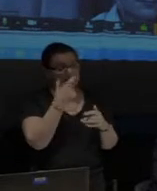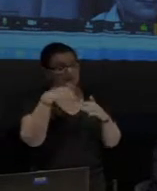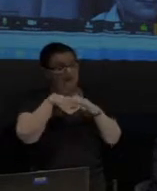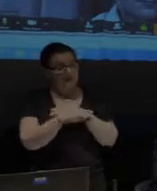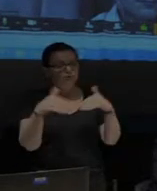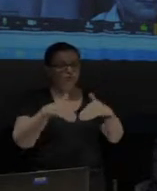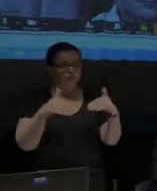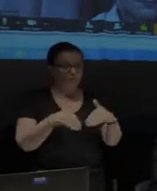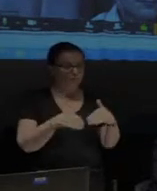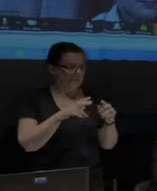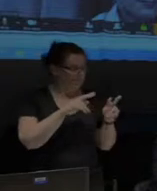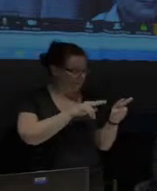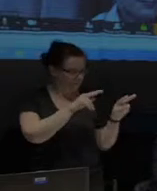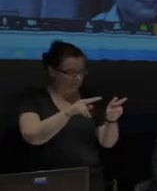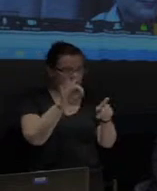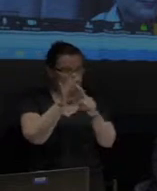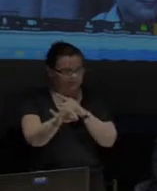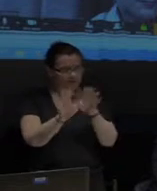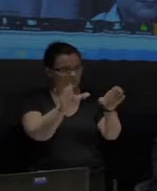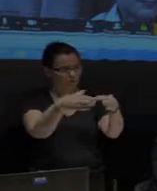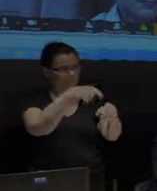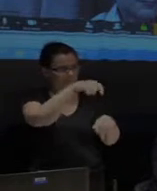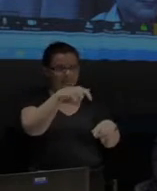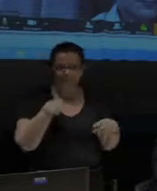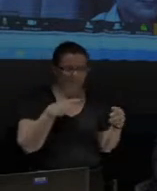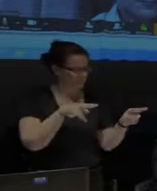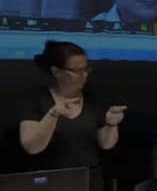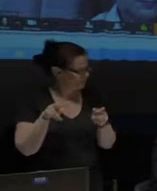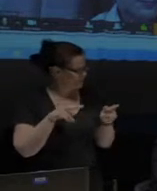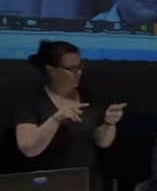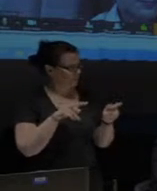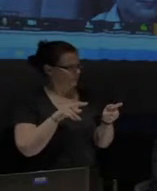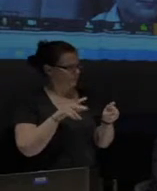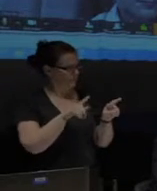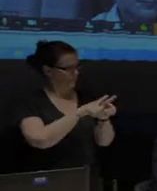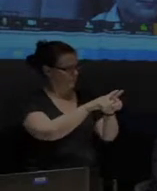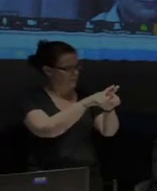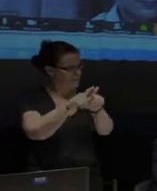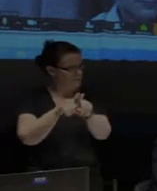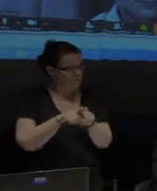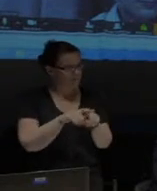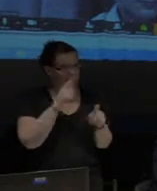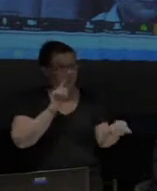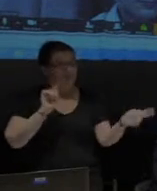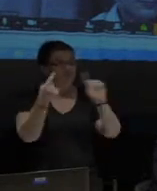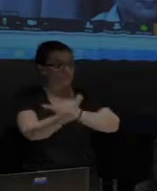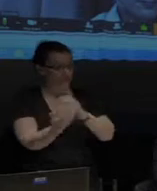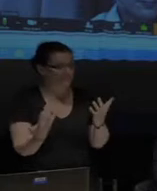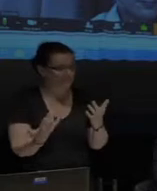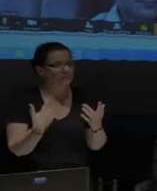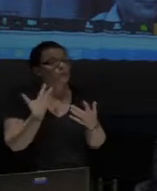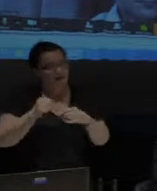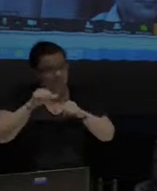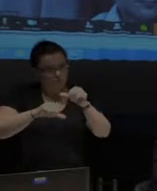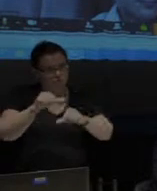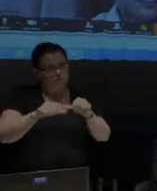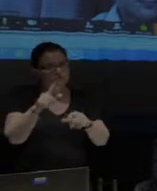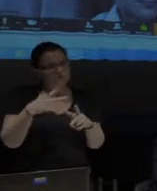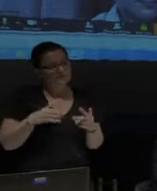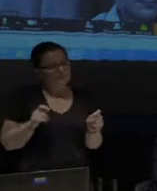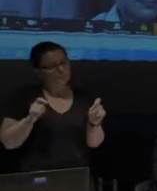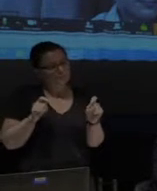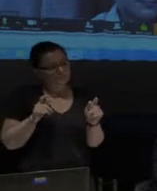and it's for a particular group of people. It works the other way as well. Yeah. So there's progress, but there's still work to be